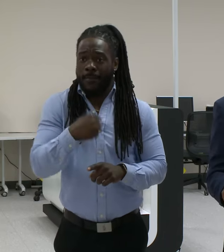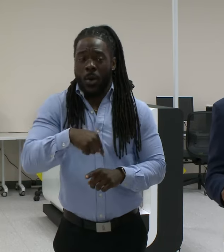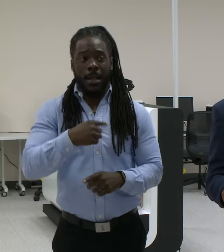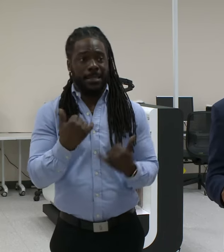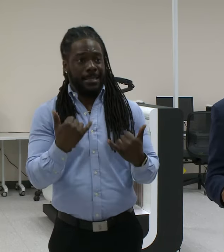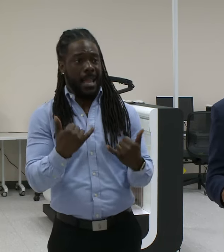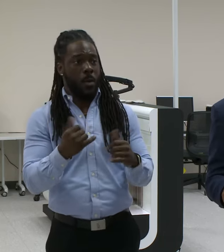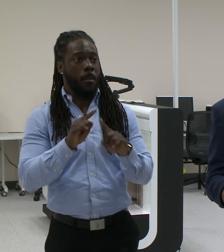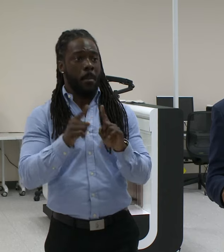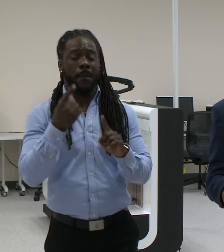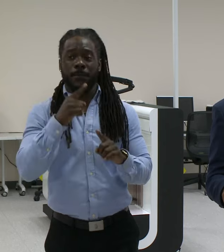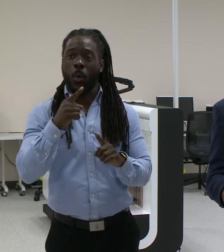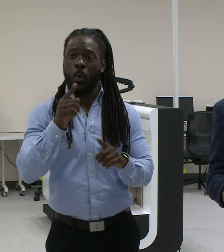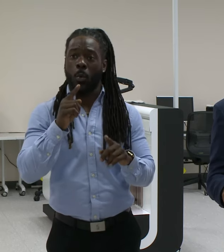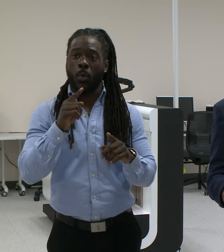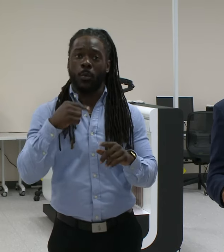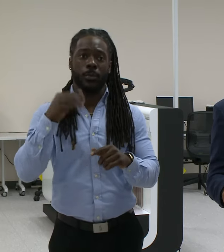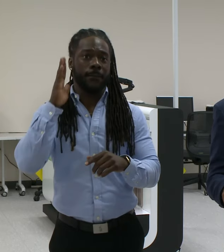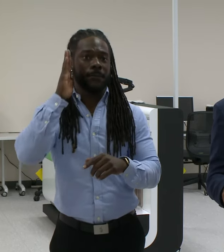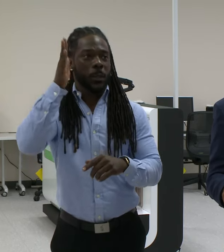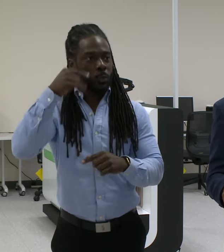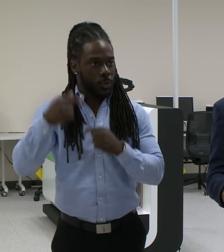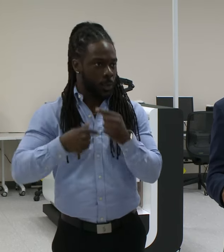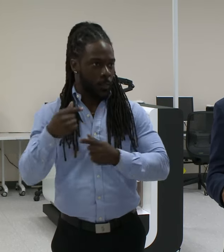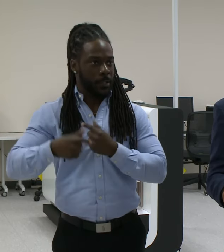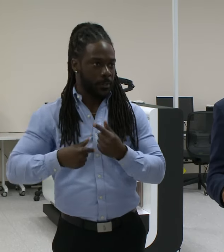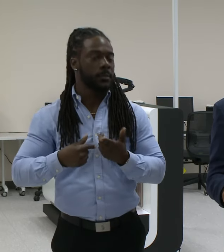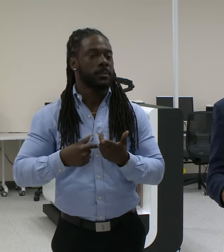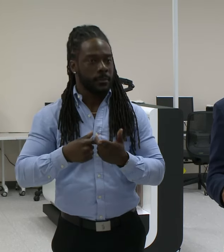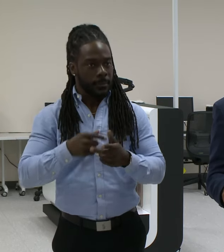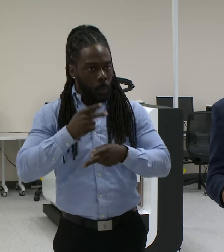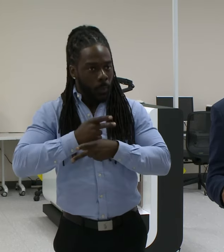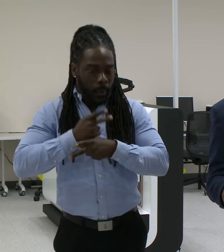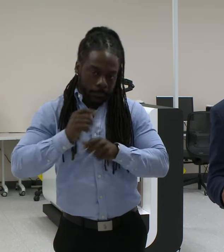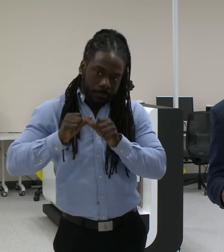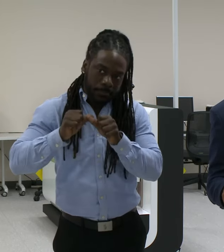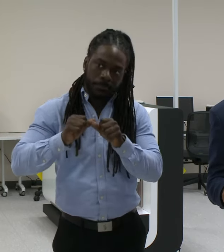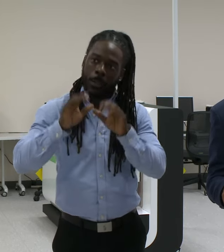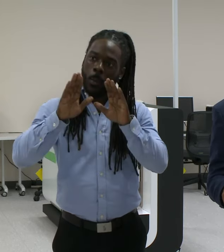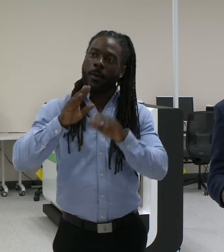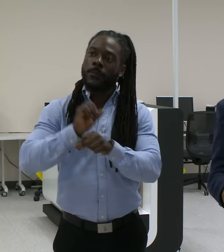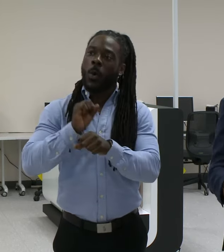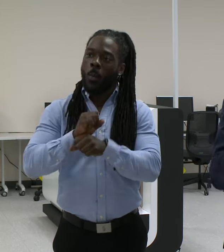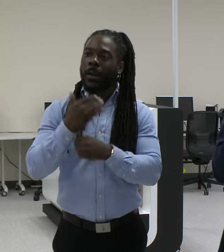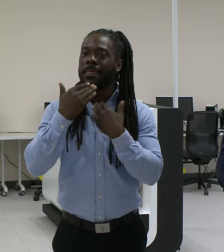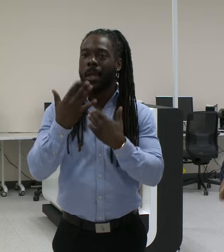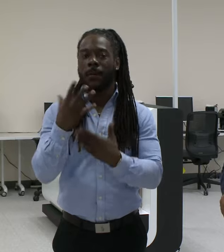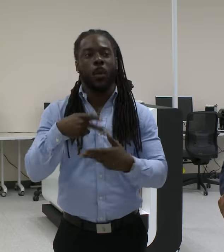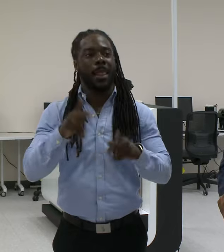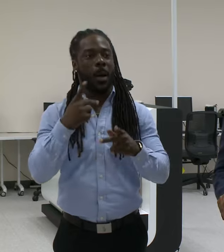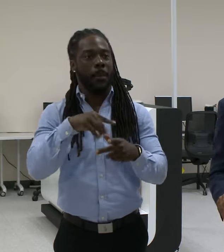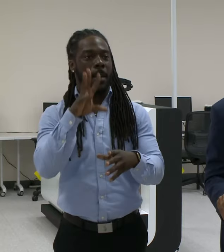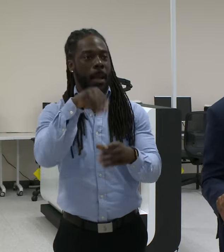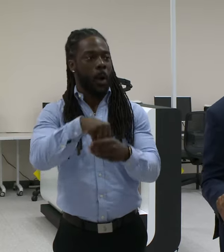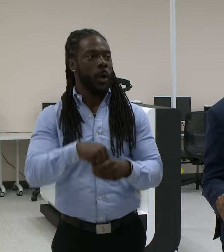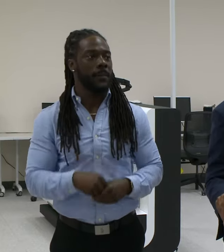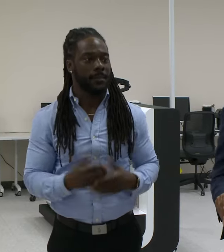now, but for those coming in the future. Keep up the great work, and thanks for letting me be part of it. Have a great day.